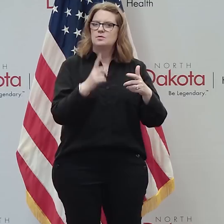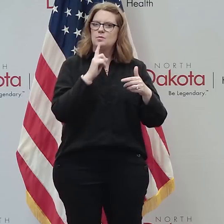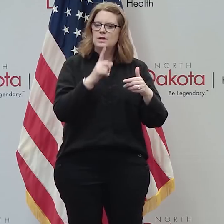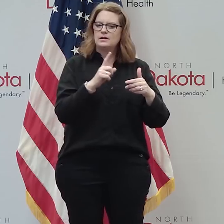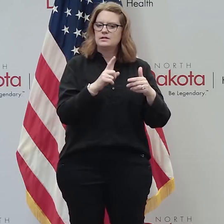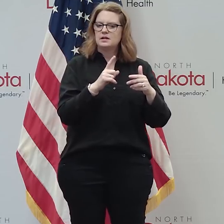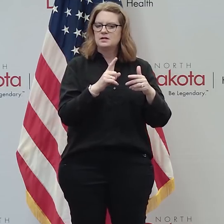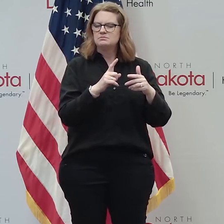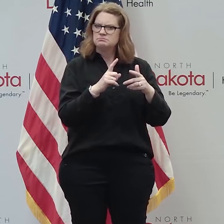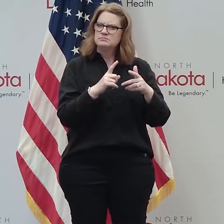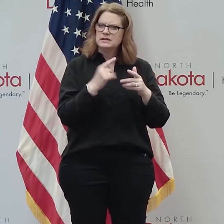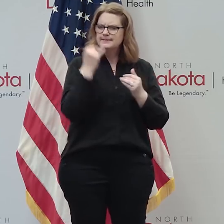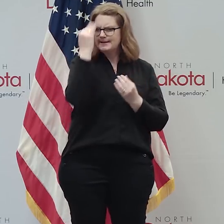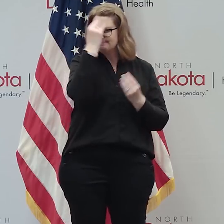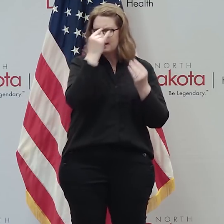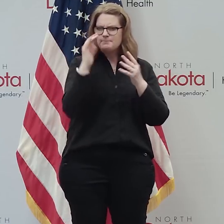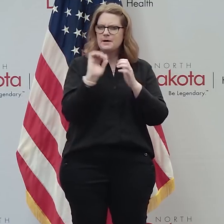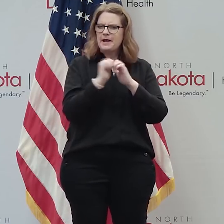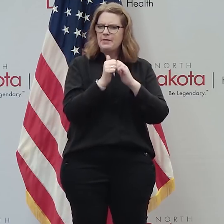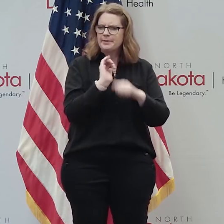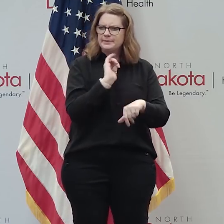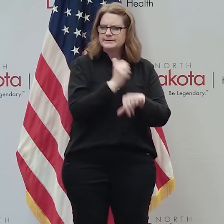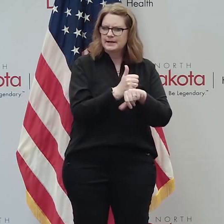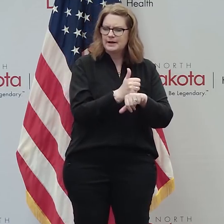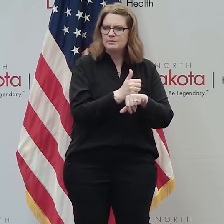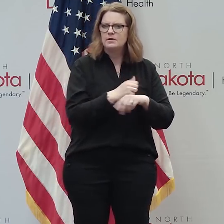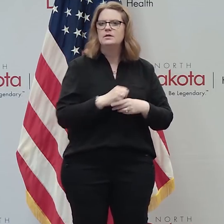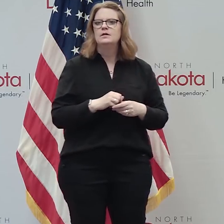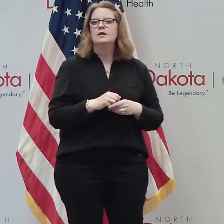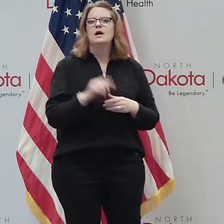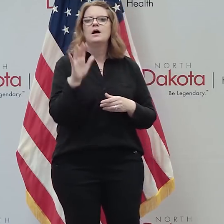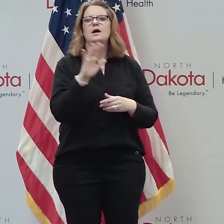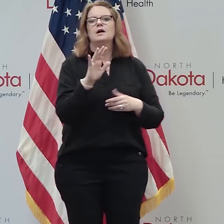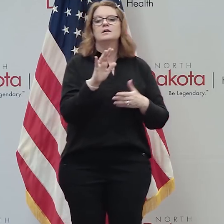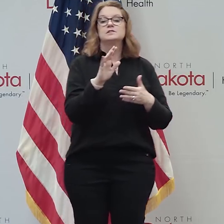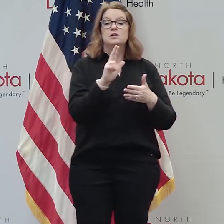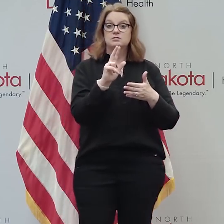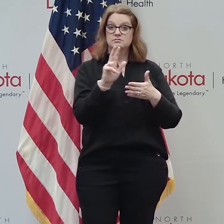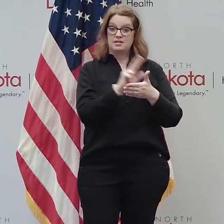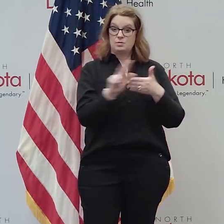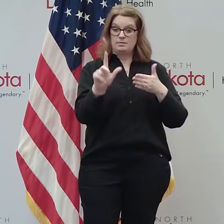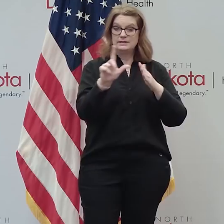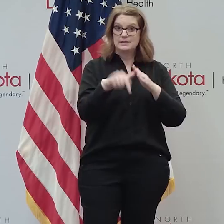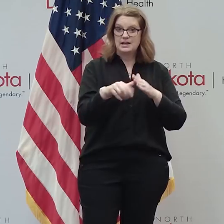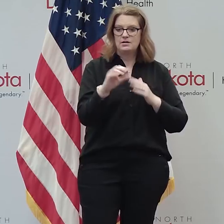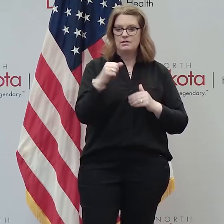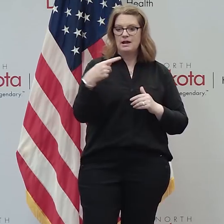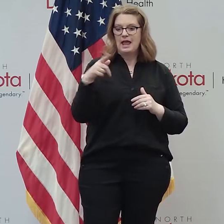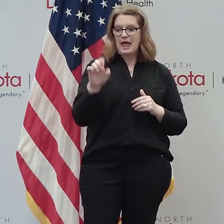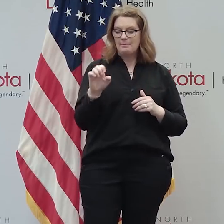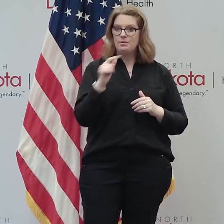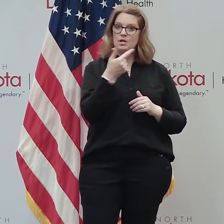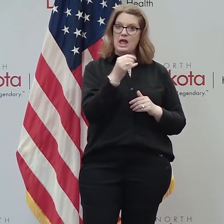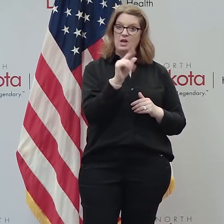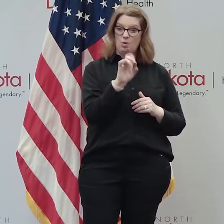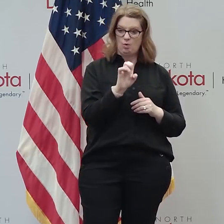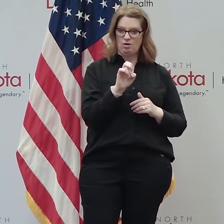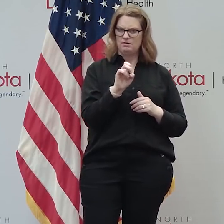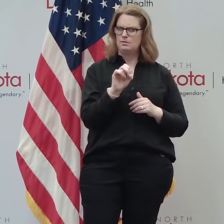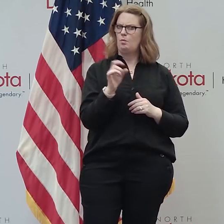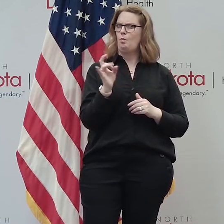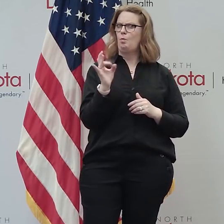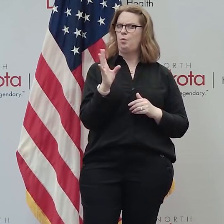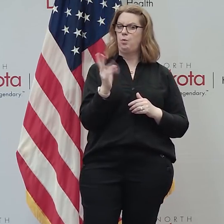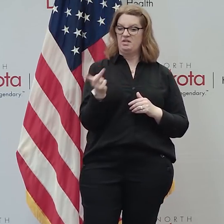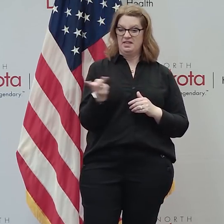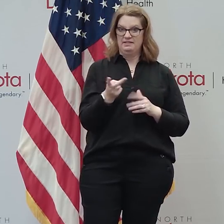most thoughtfully put together. Then about 3 weeks after it was out, Apple and Google, in a rare collaboration between